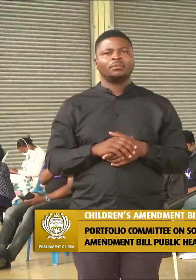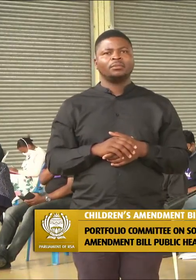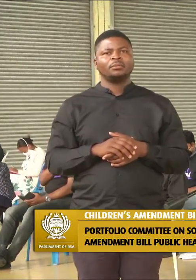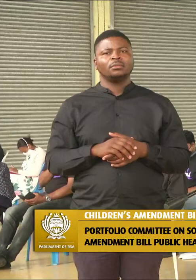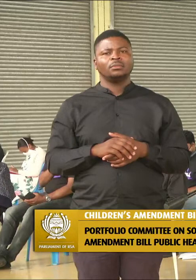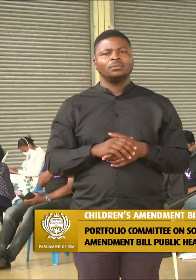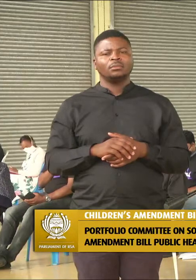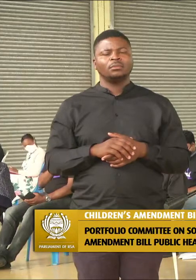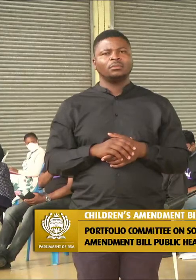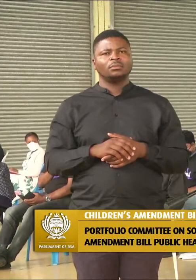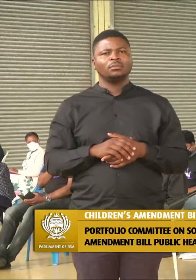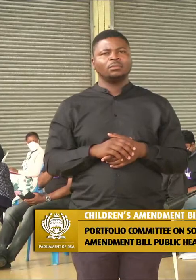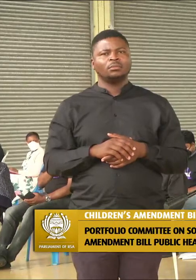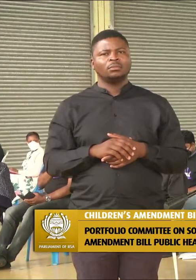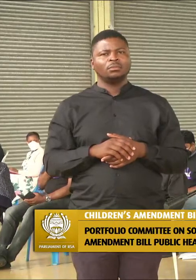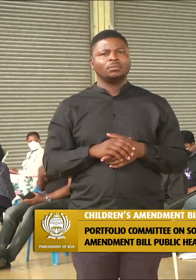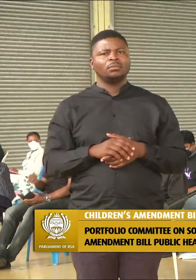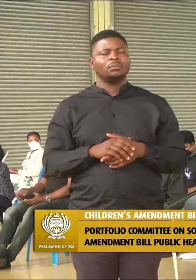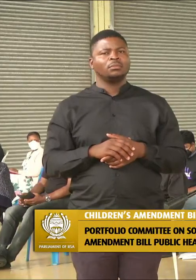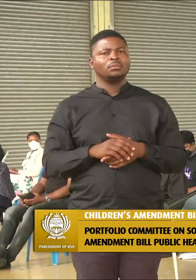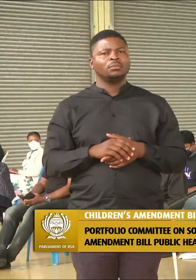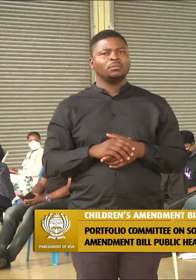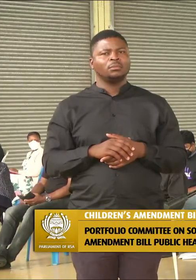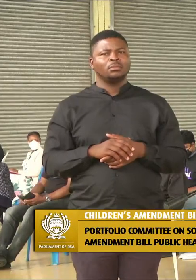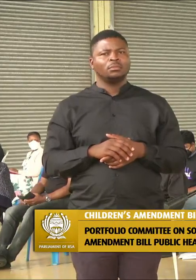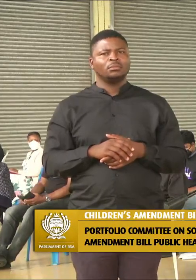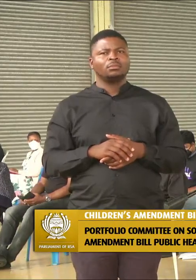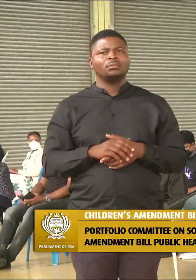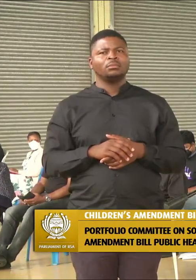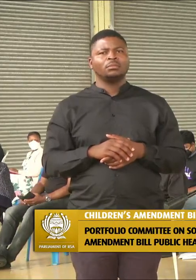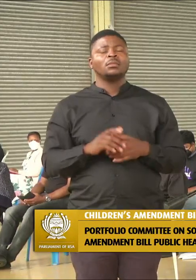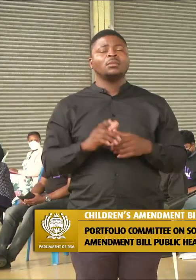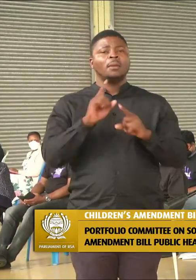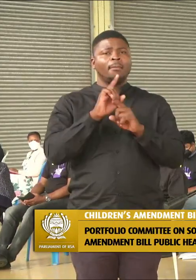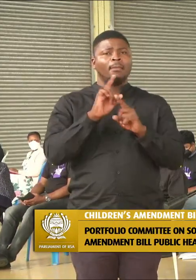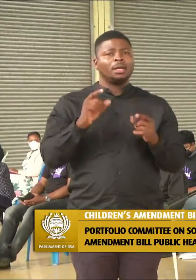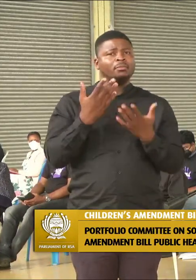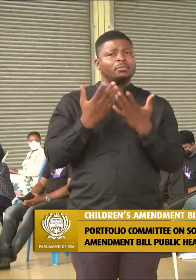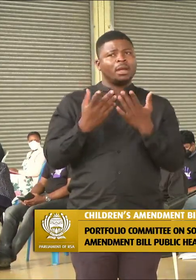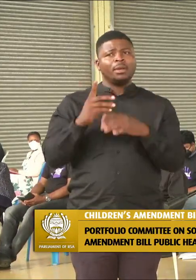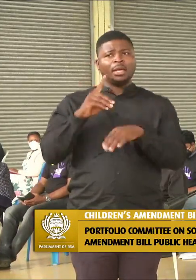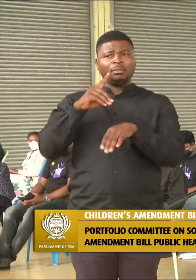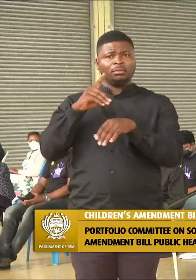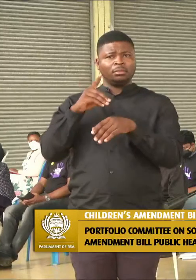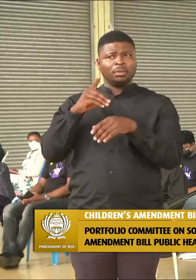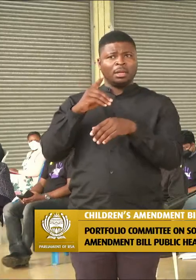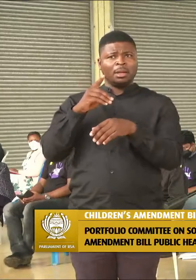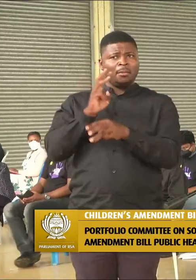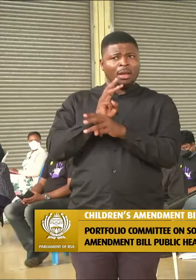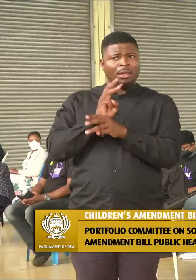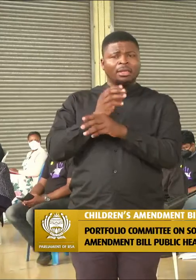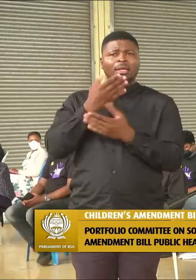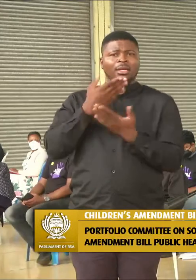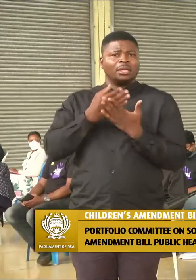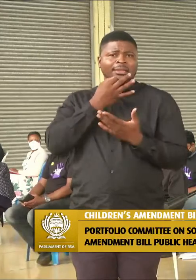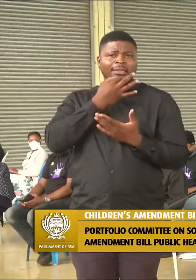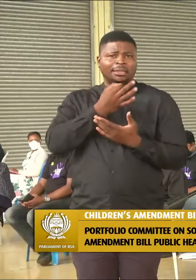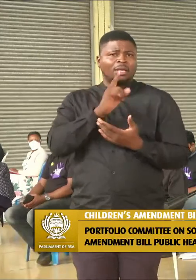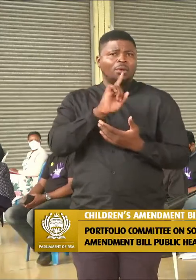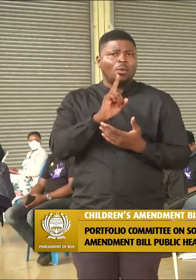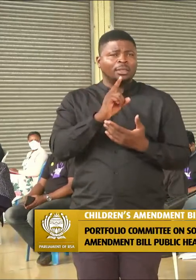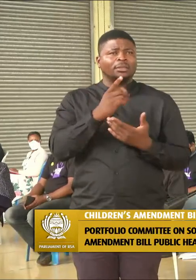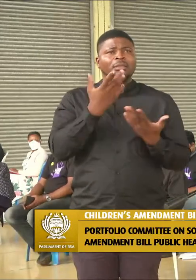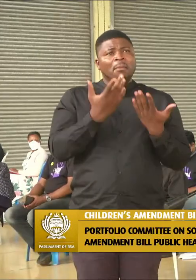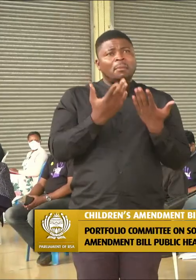imali yokuthi ngihambise umntwana wami to that special school. At the same time, angifuni ahlale ekhaya. Can